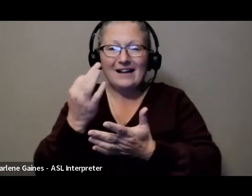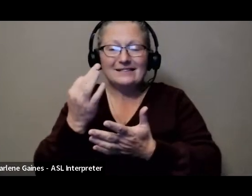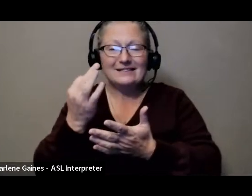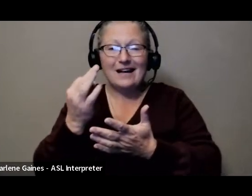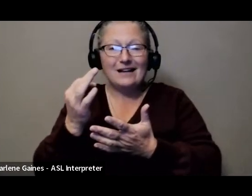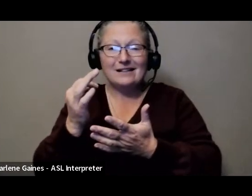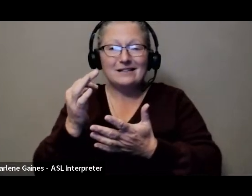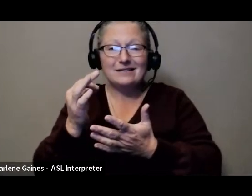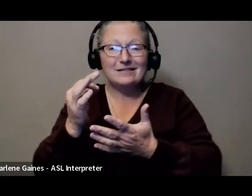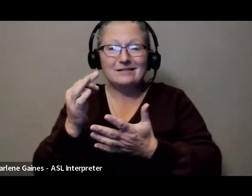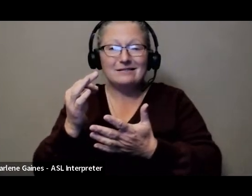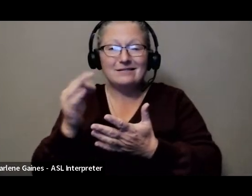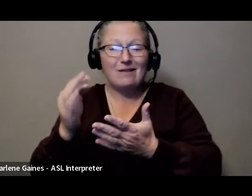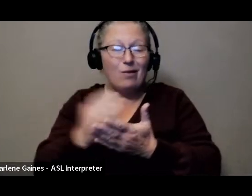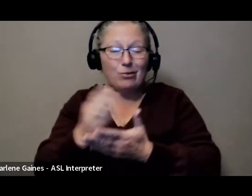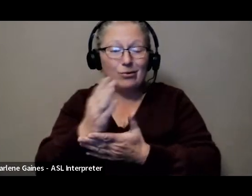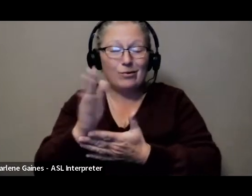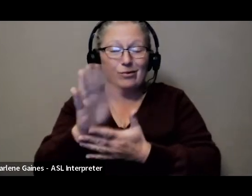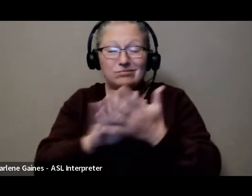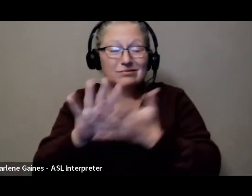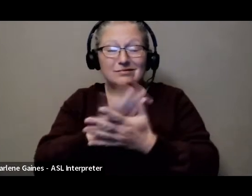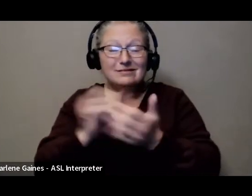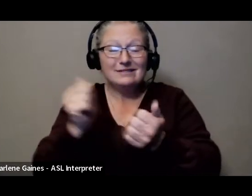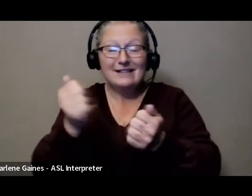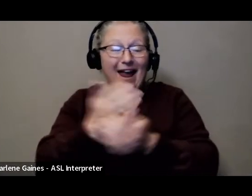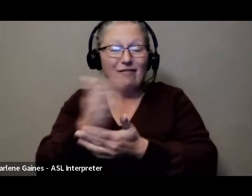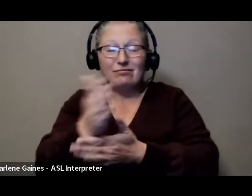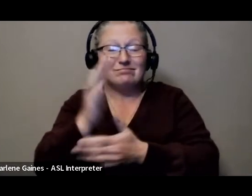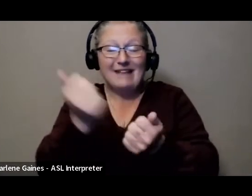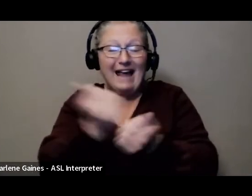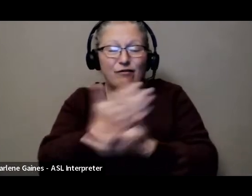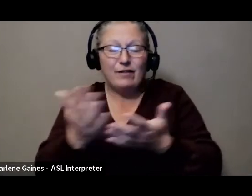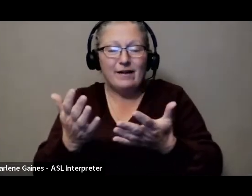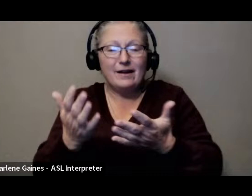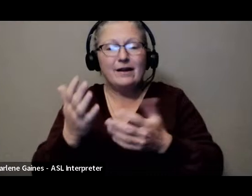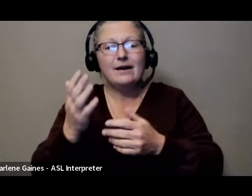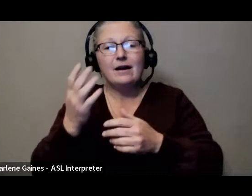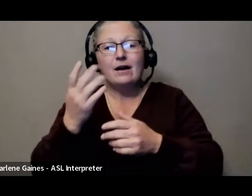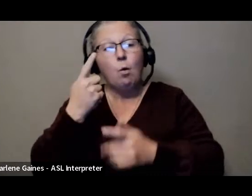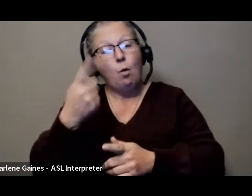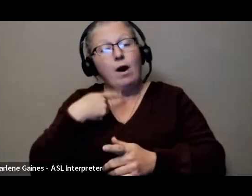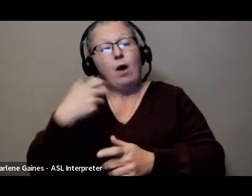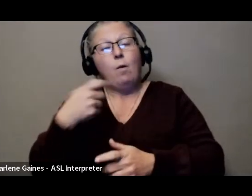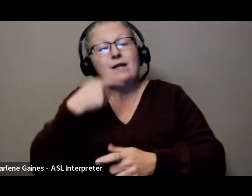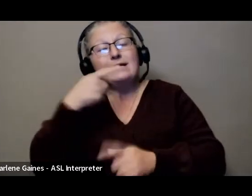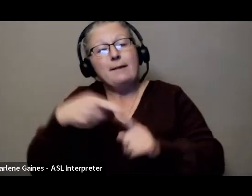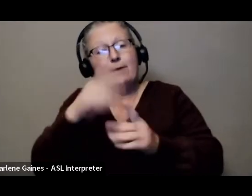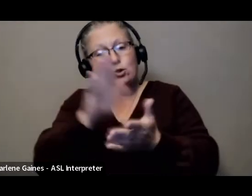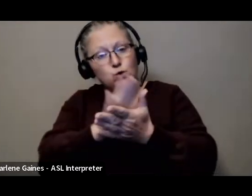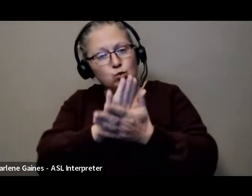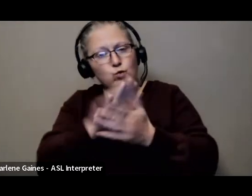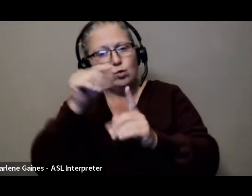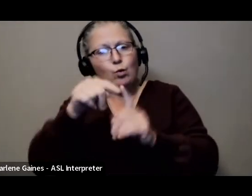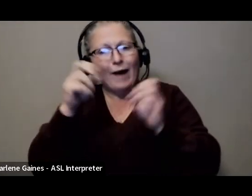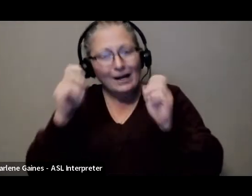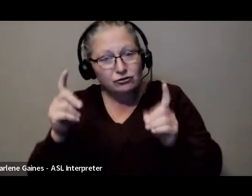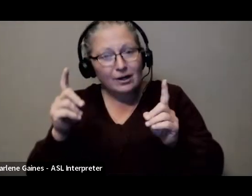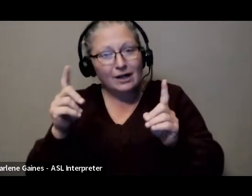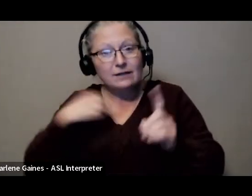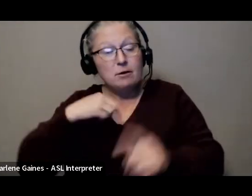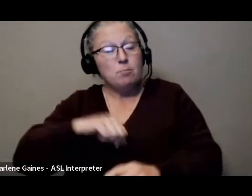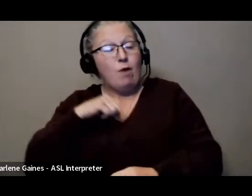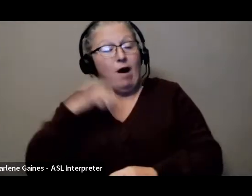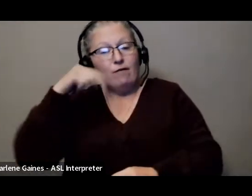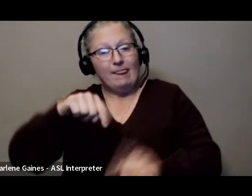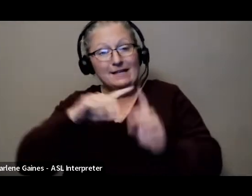through and everything in between. The one thing I am going to say about school and education, and I think that I'm proud of in